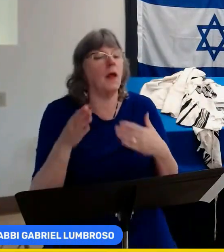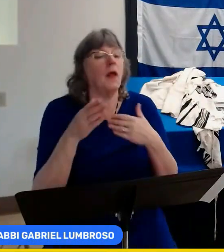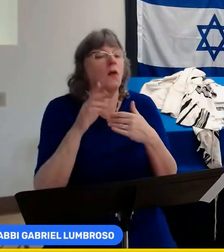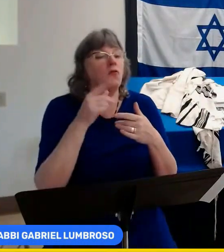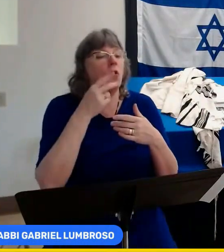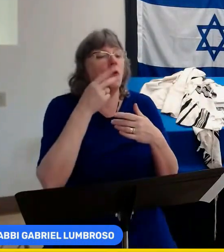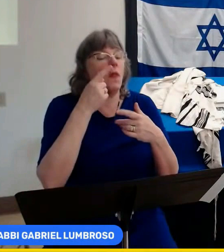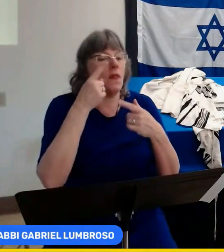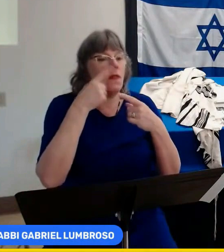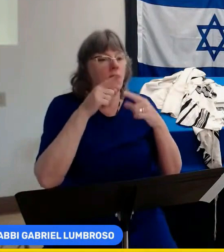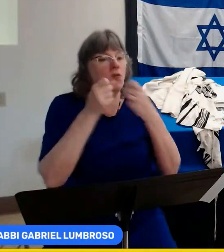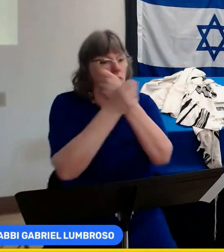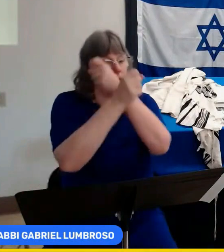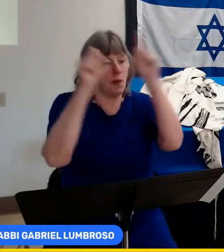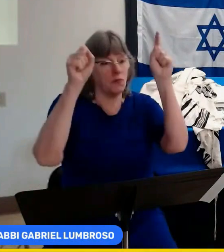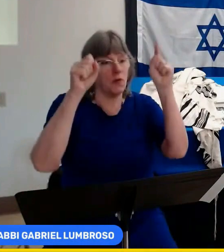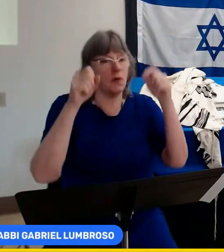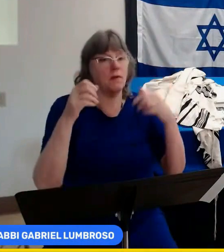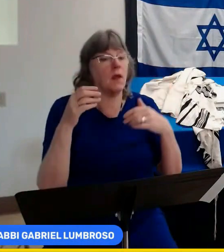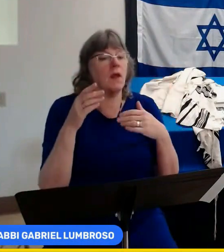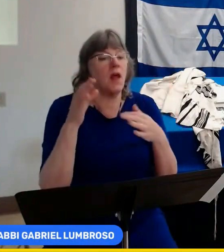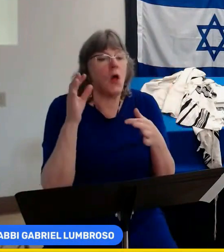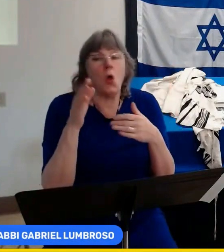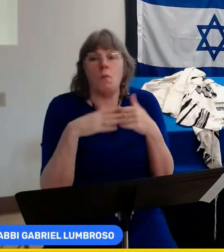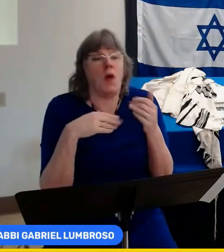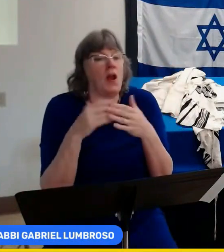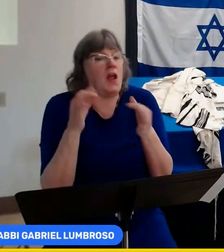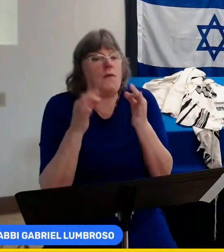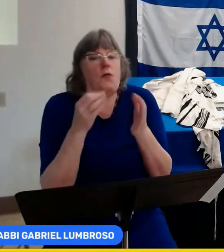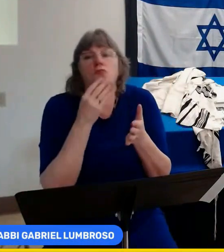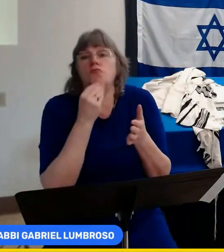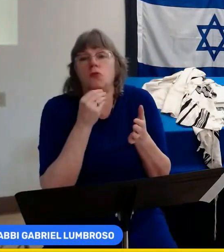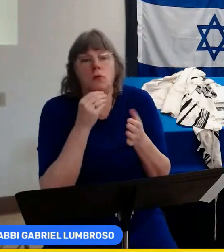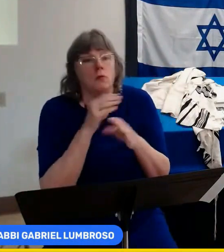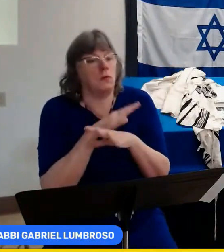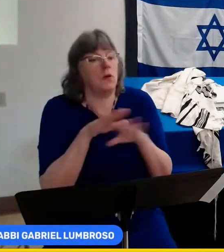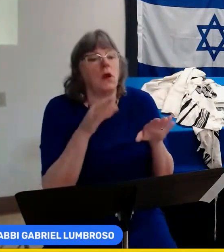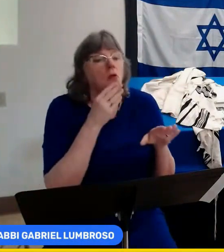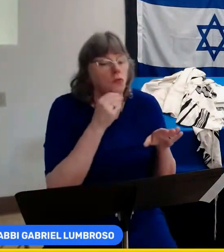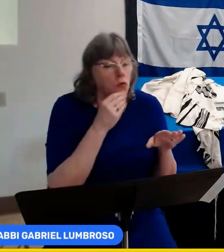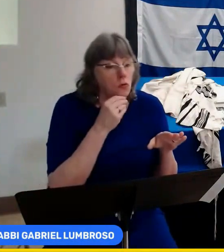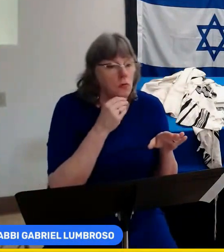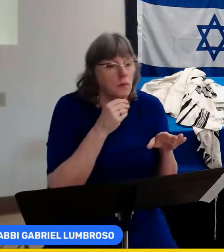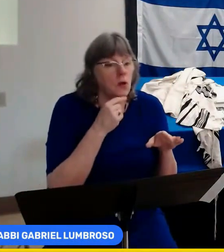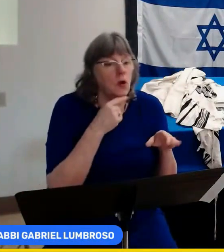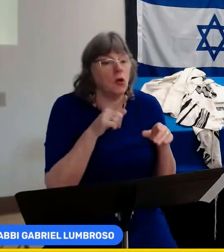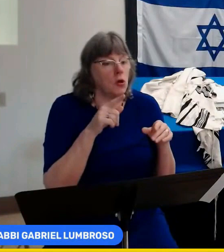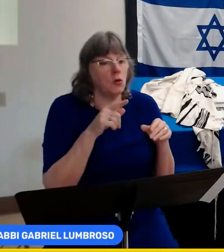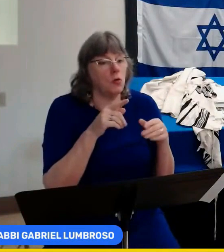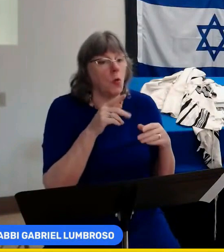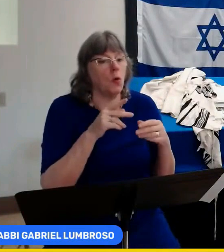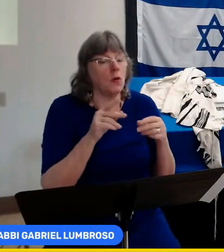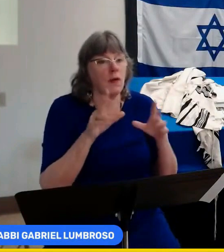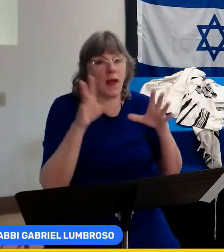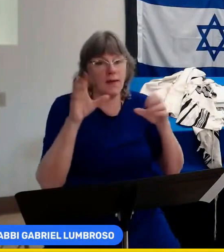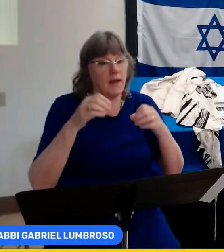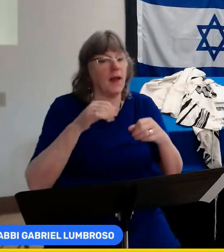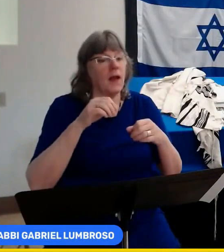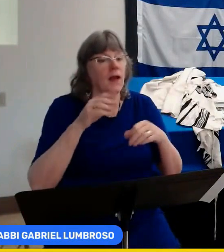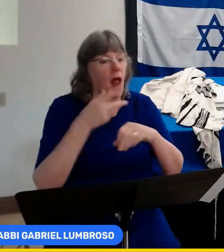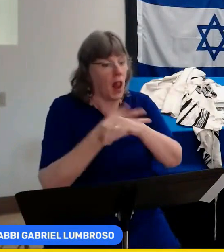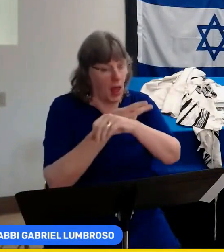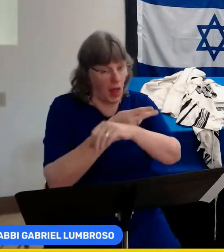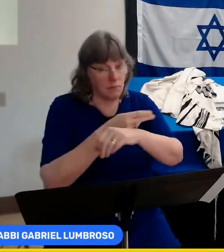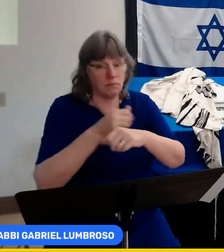and observed for 4 days in the doorpost of your house, you are redeemed for 10 days, sorry. You are redeemed from the plagues of